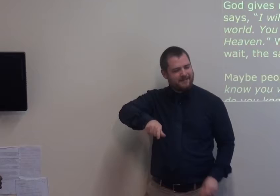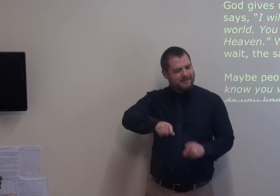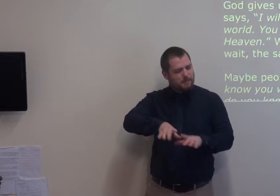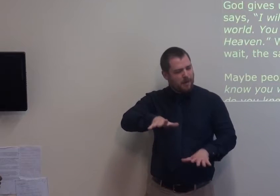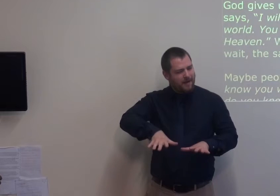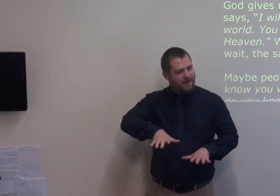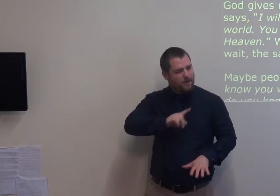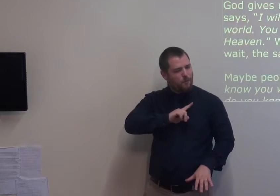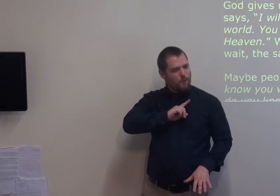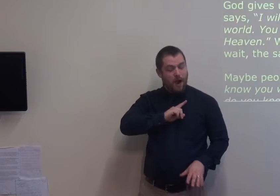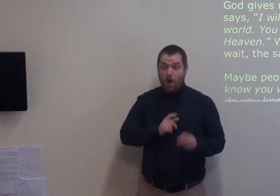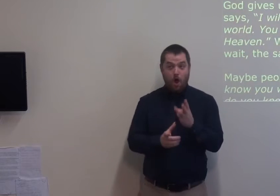God gives us great promises.